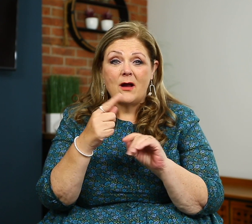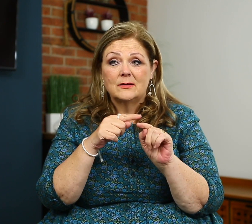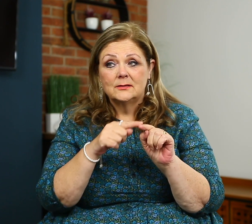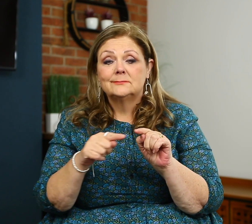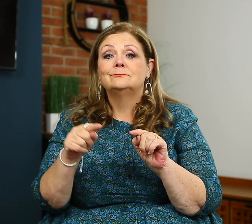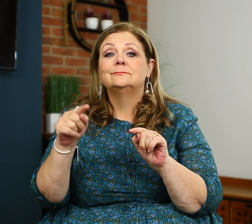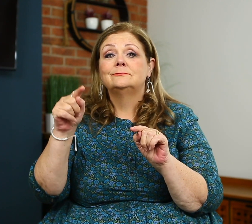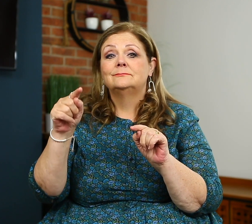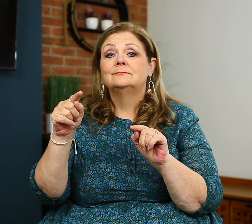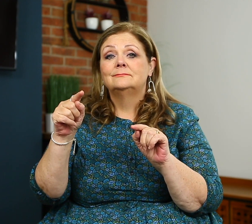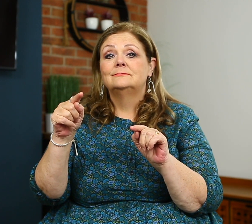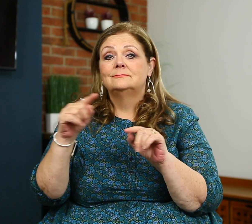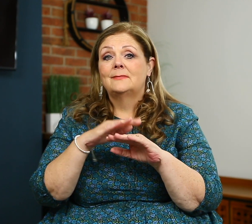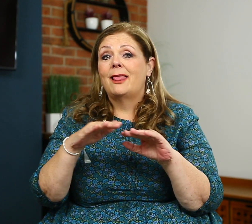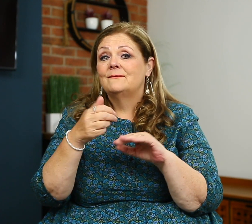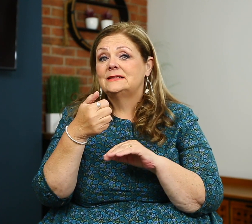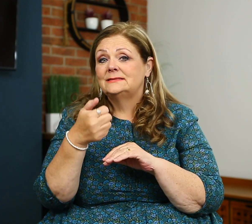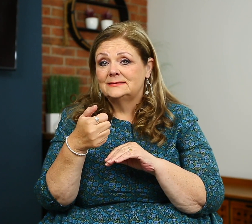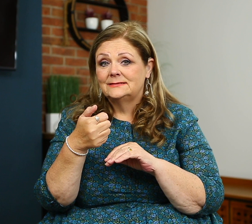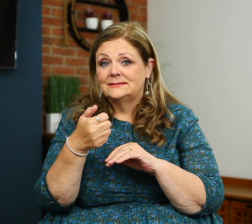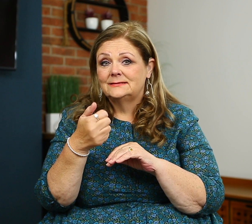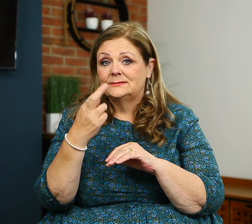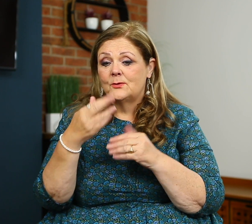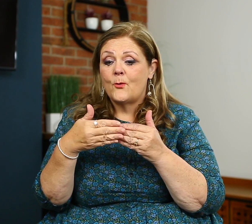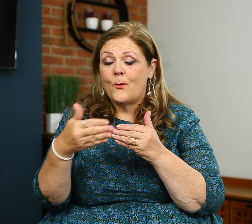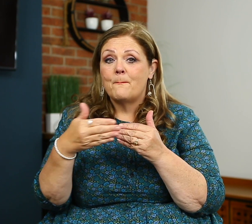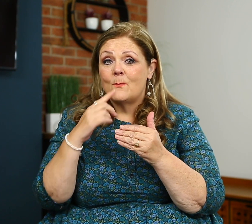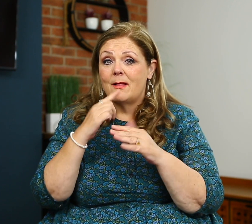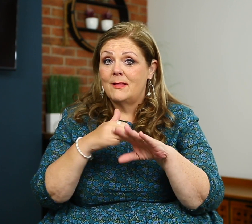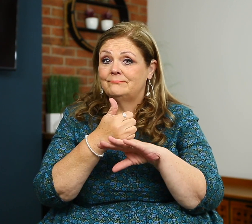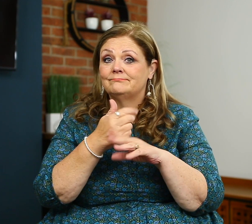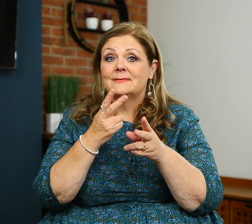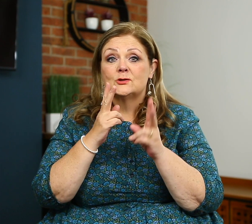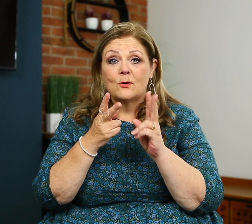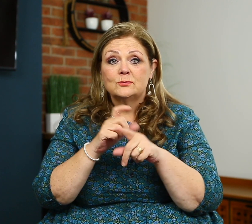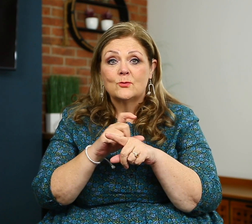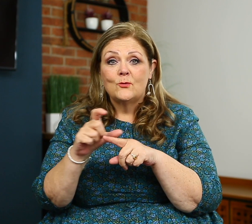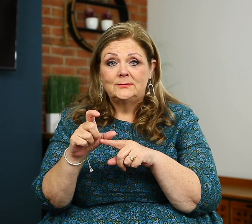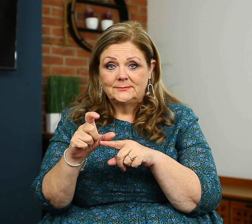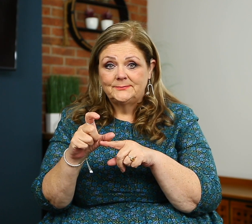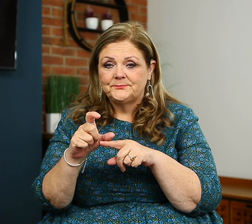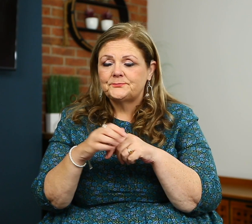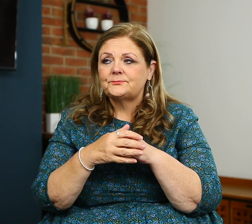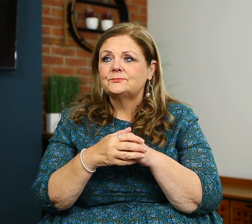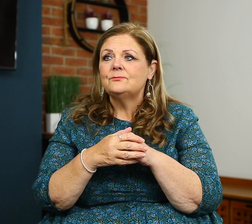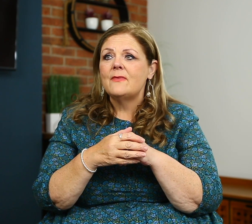right the way up to level 6. And soon I'll be setting up an interpreter training course as well.